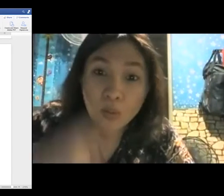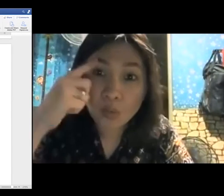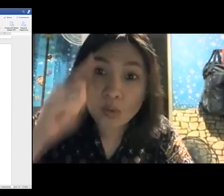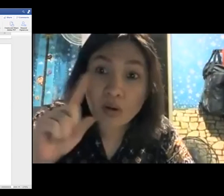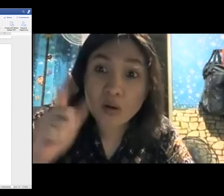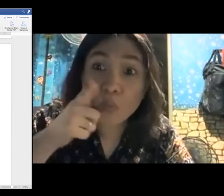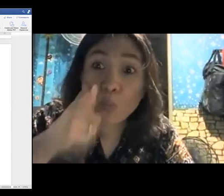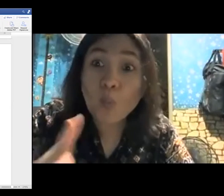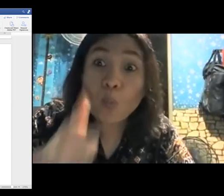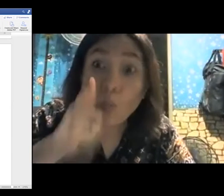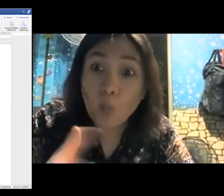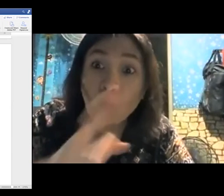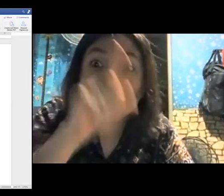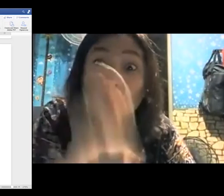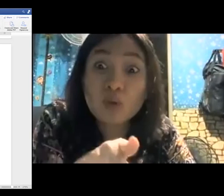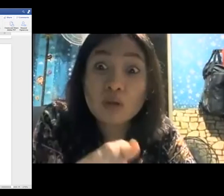Mm-hmm.